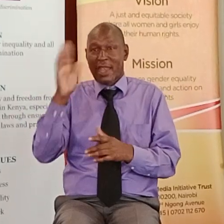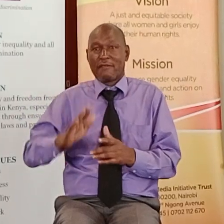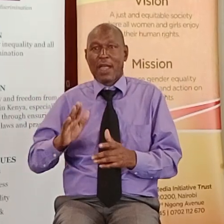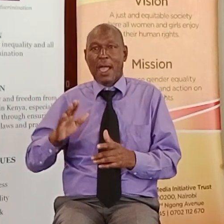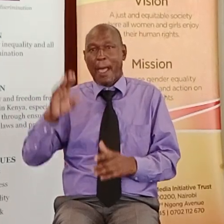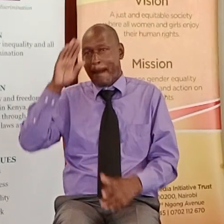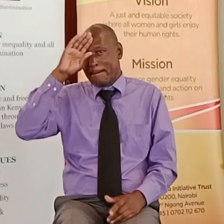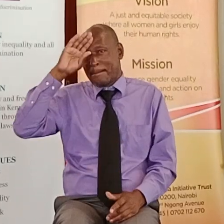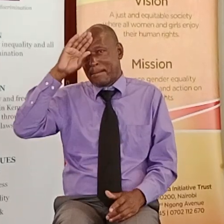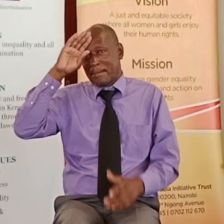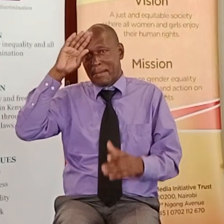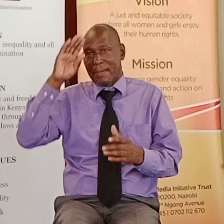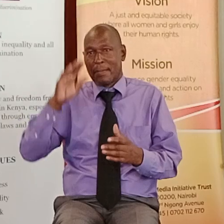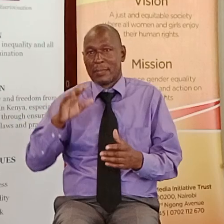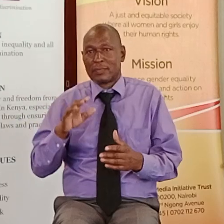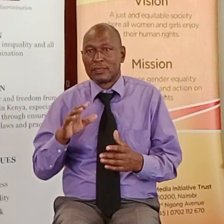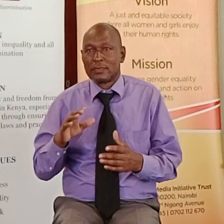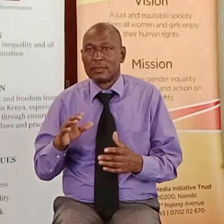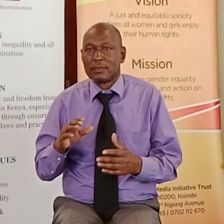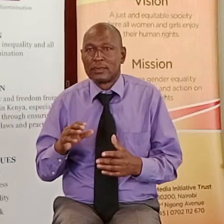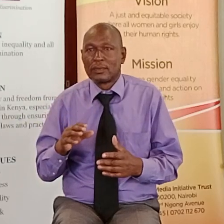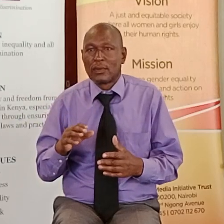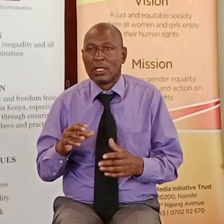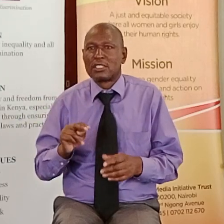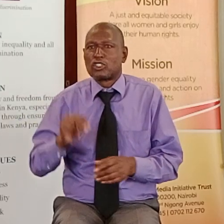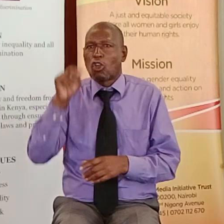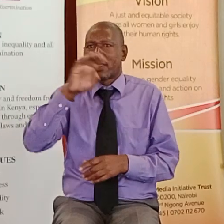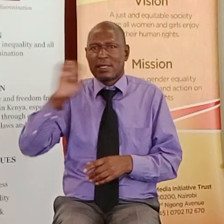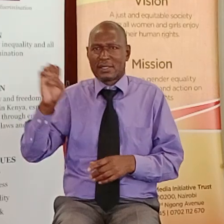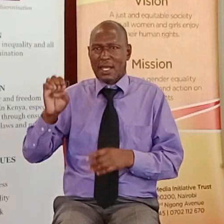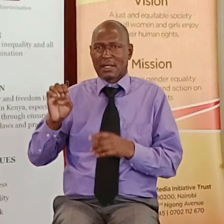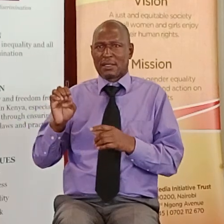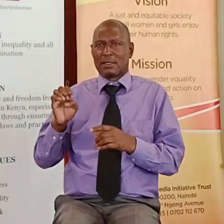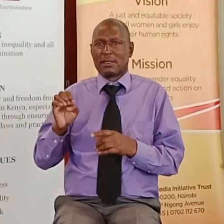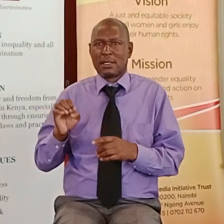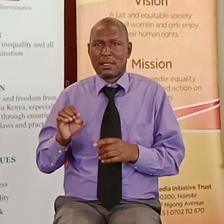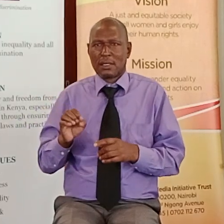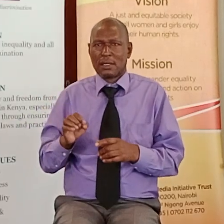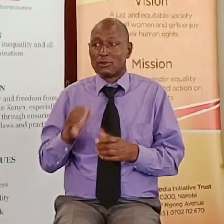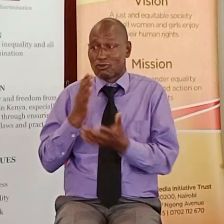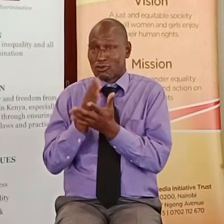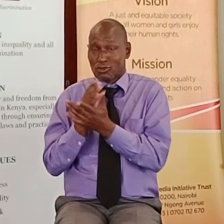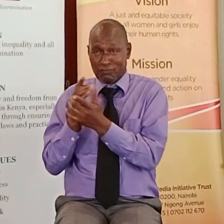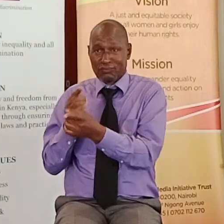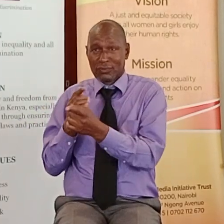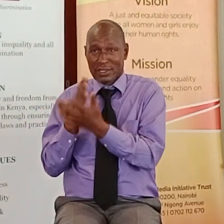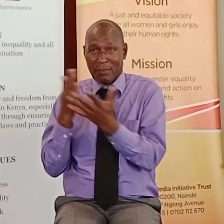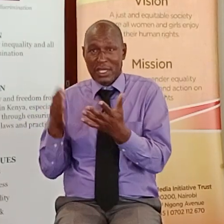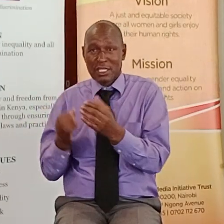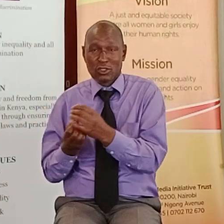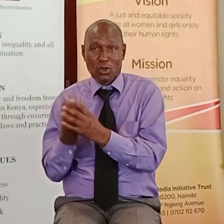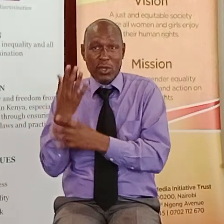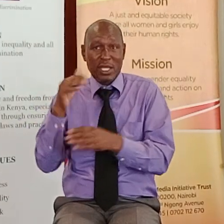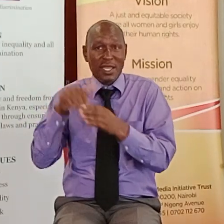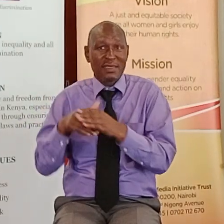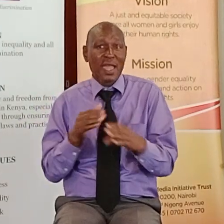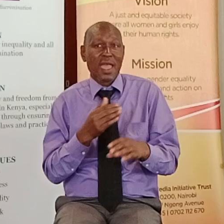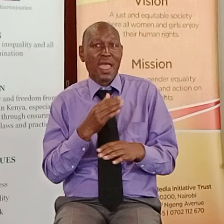They have really planted trees, and not just planting, actually growing. So in the evening, you have